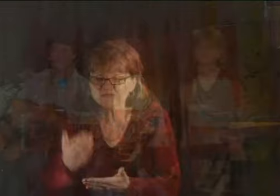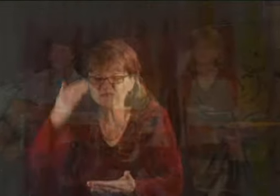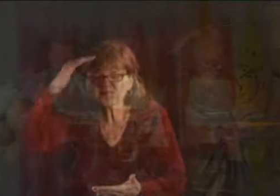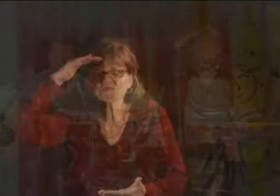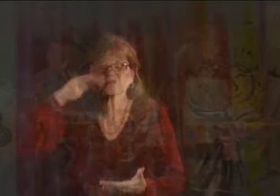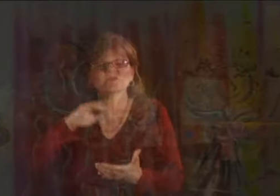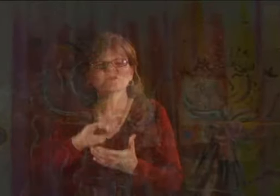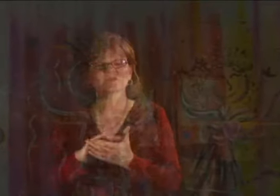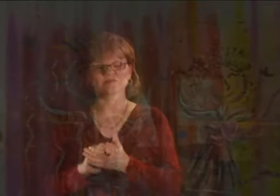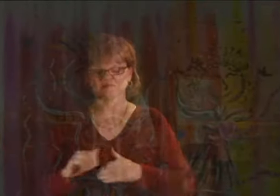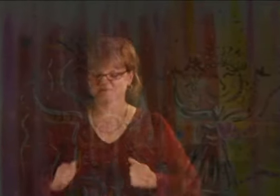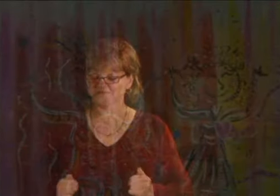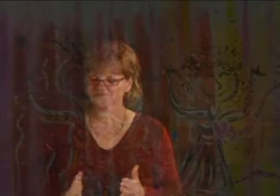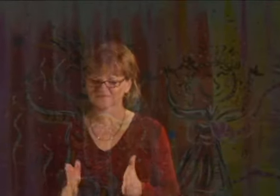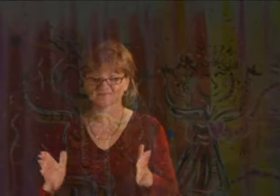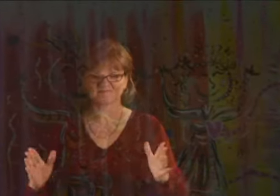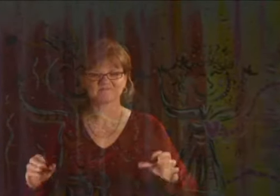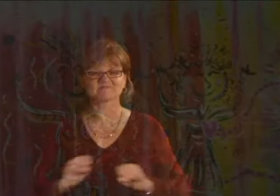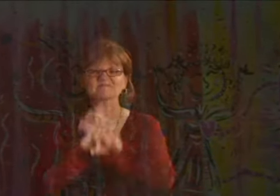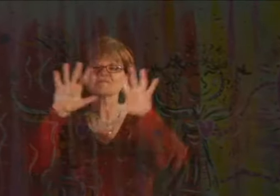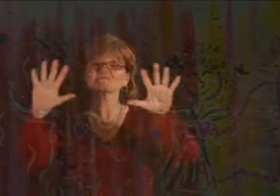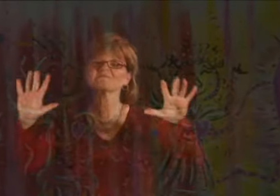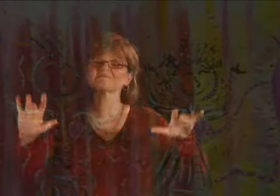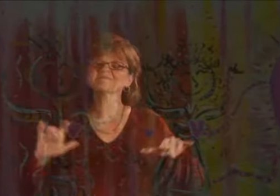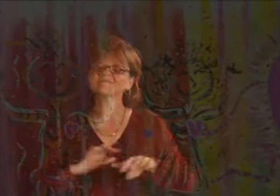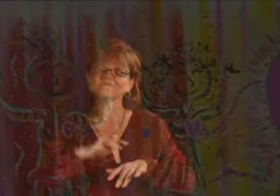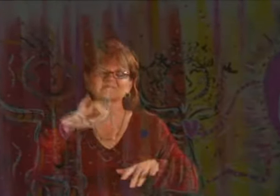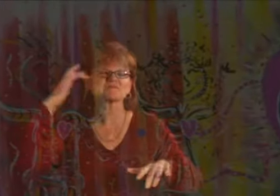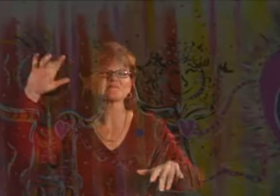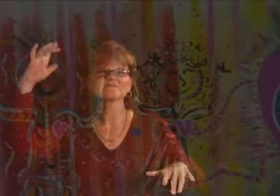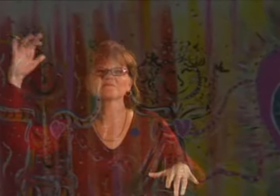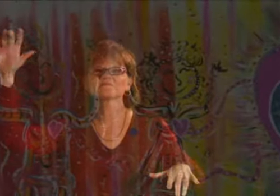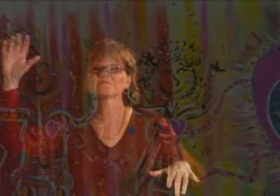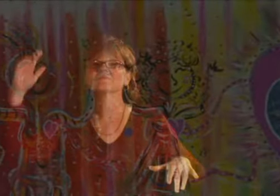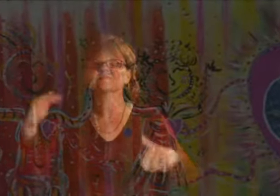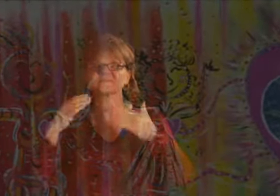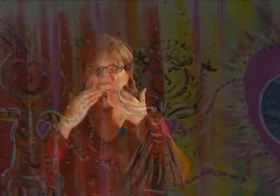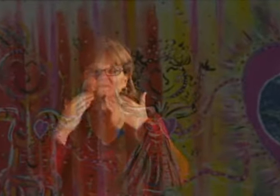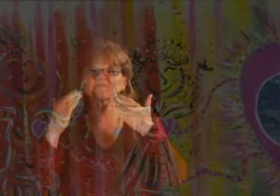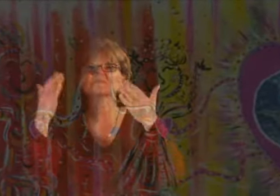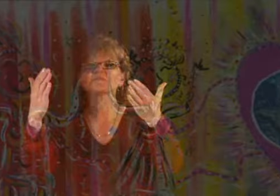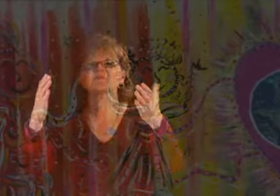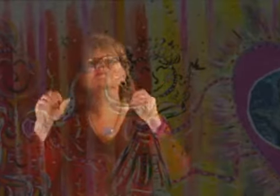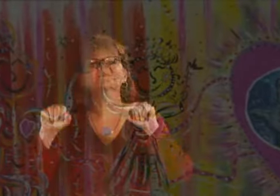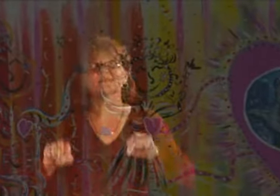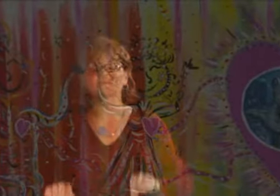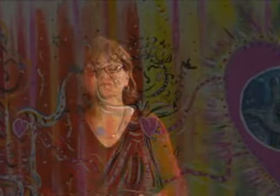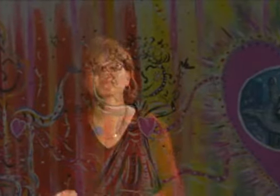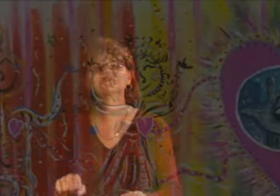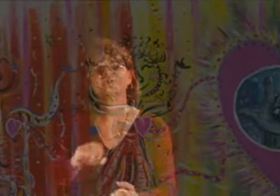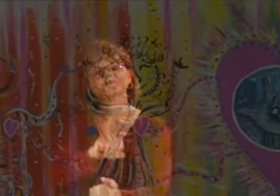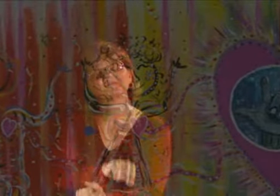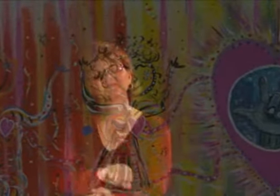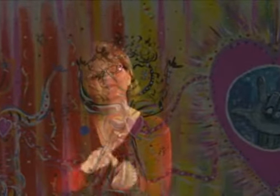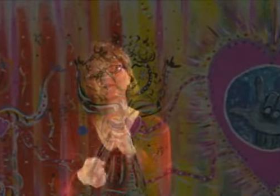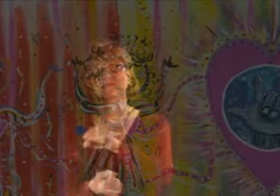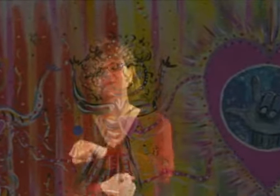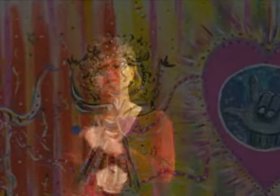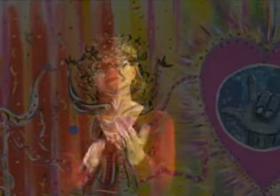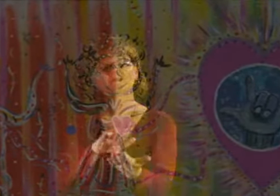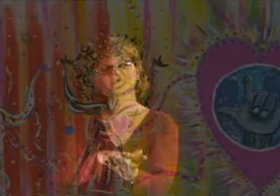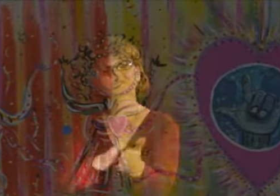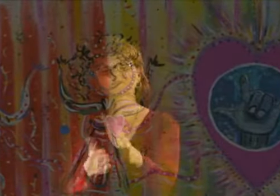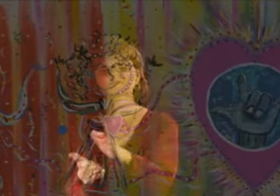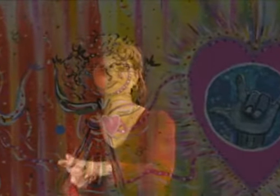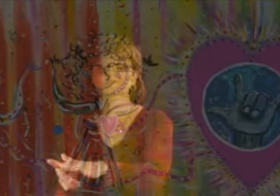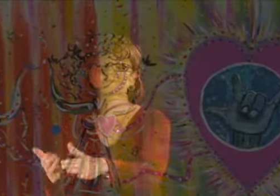new belief that allows my light to shine. And I'm grateful I can